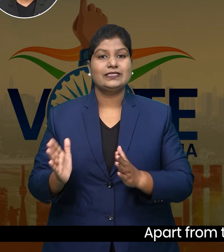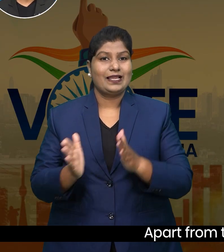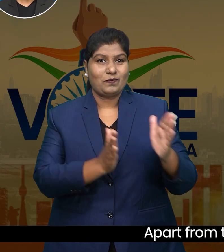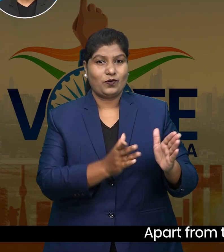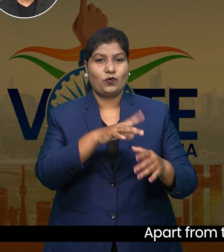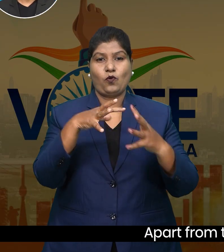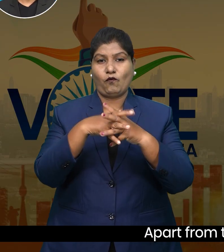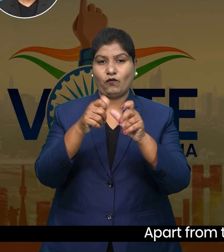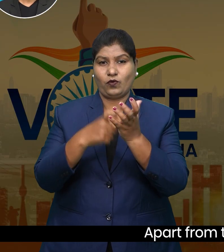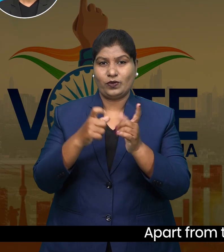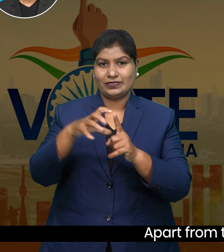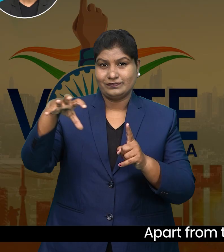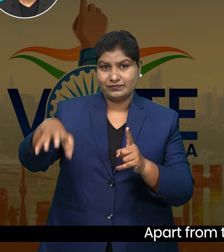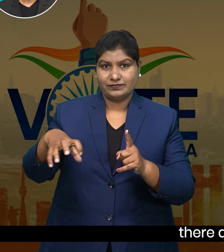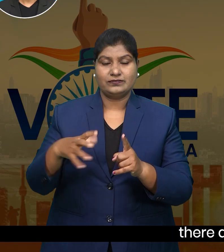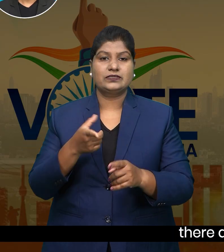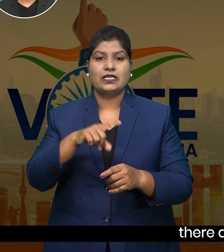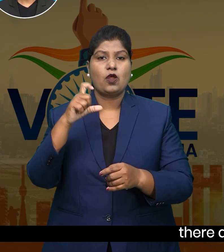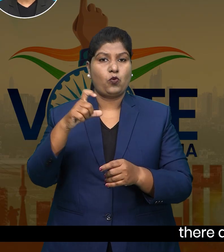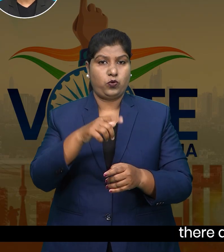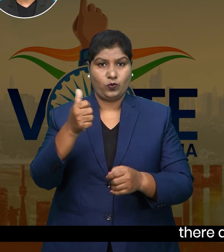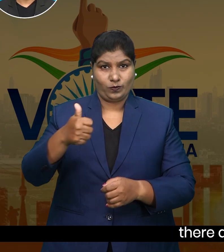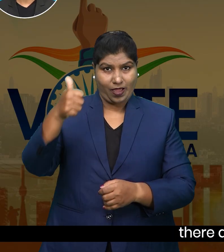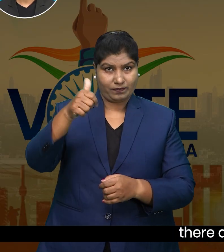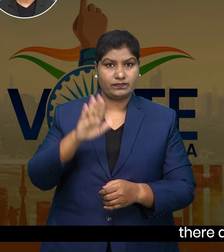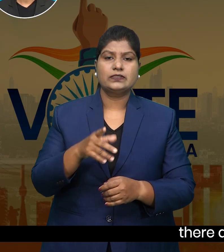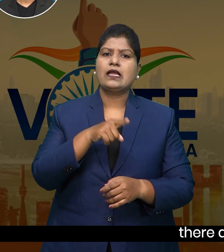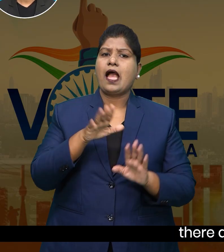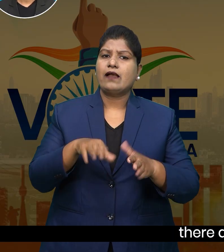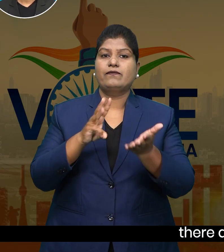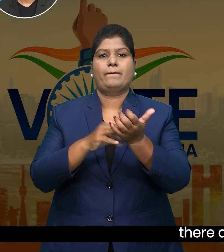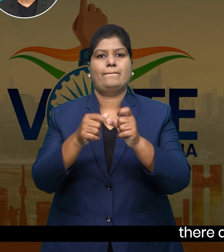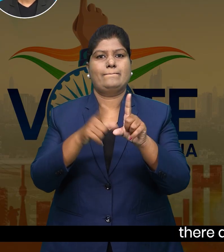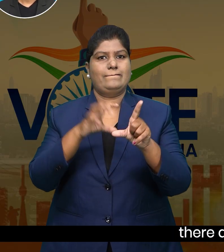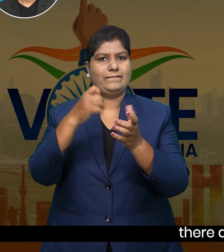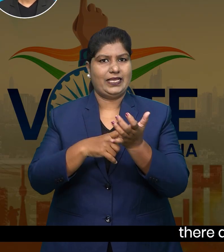Apart from the ward councillors, there are also mayors